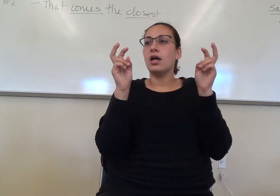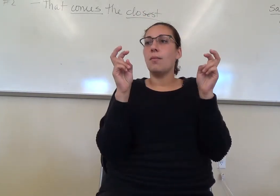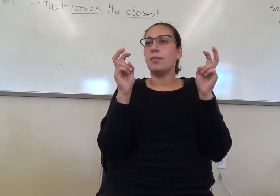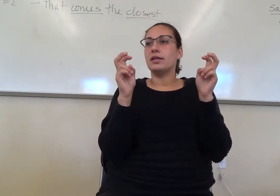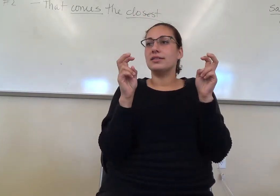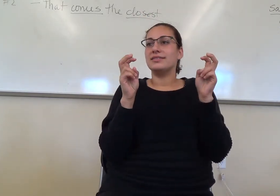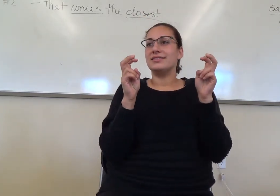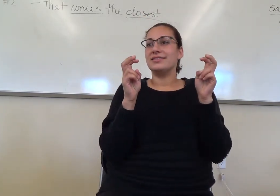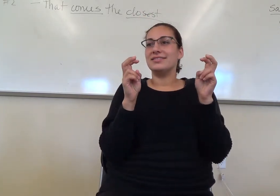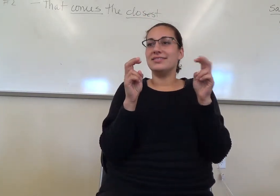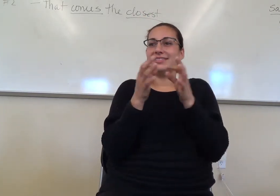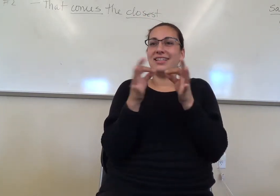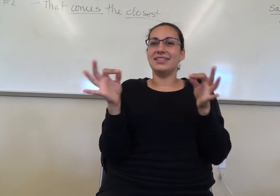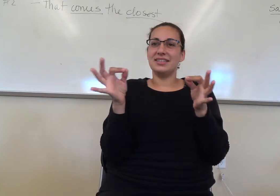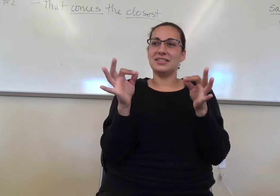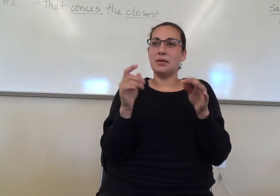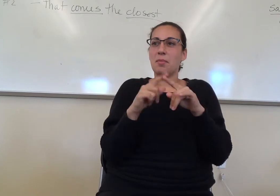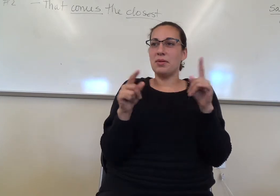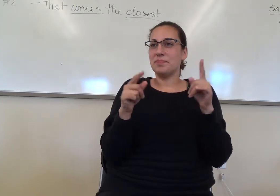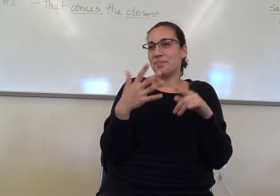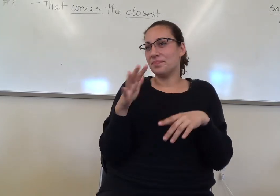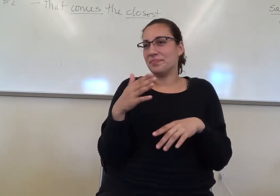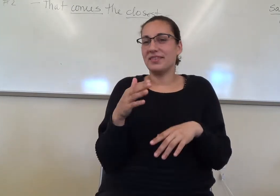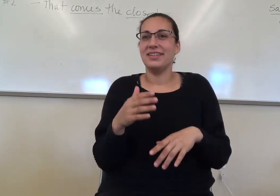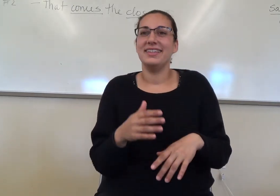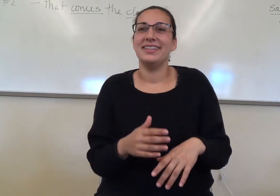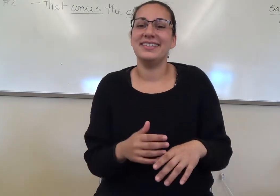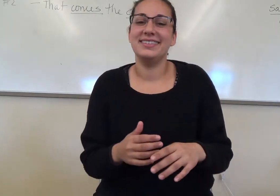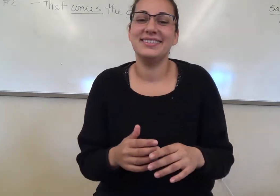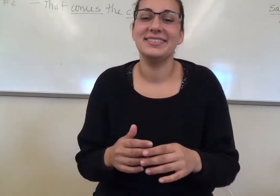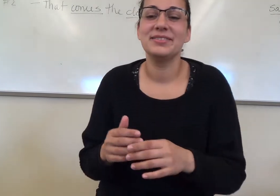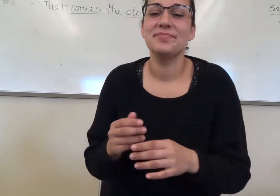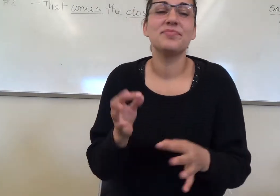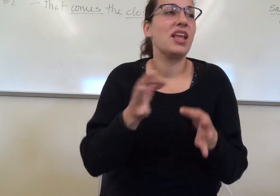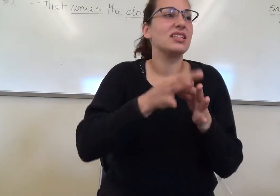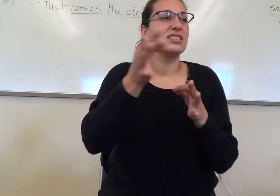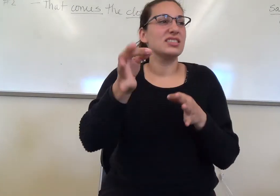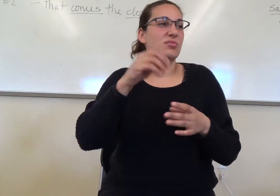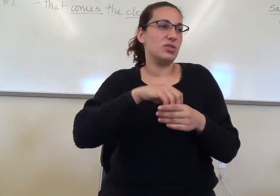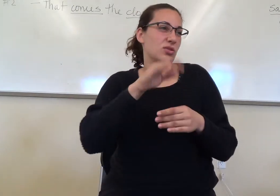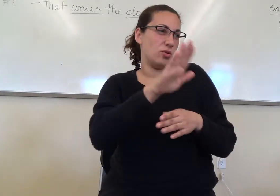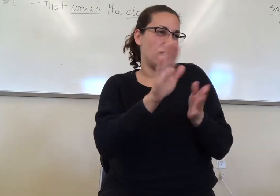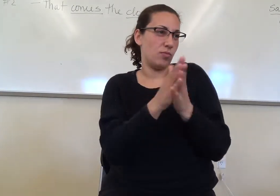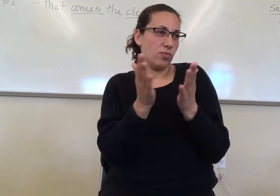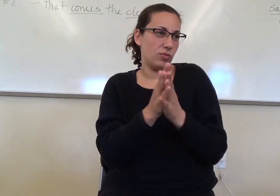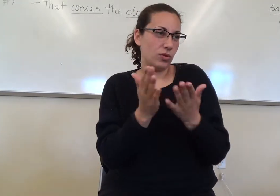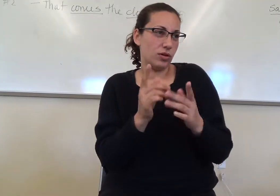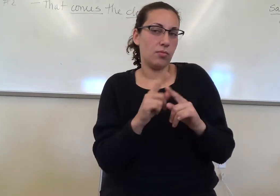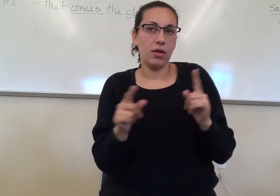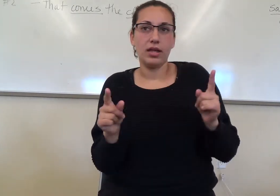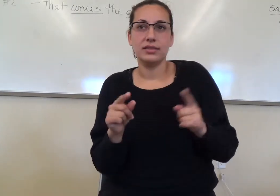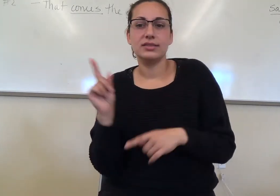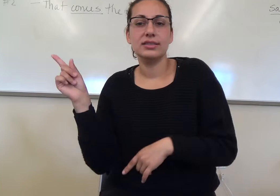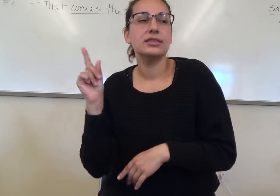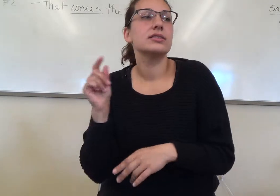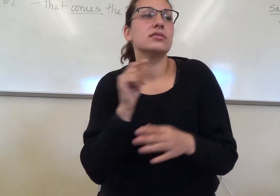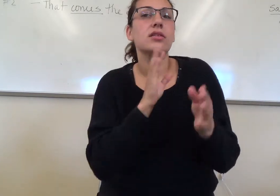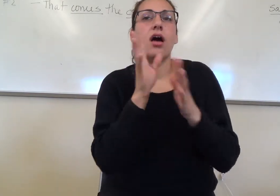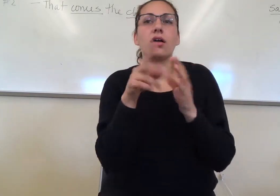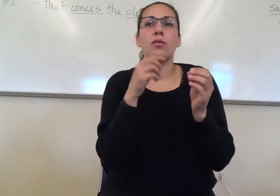piece that I kind of skipped in your book because I think this exercise does it. It's going from the general to the specific. That was the very first